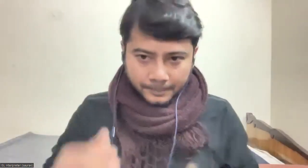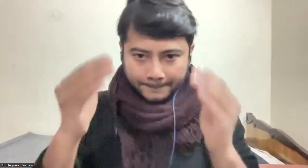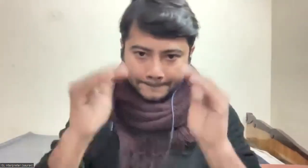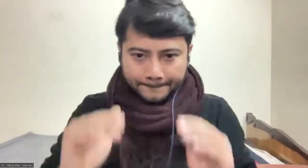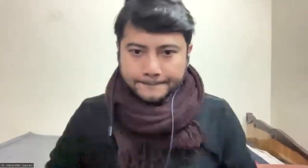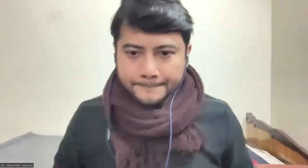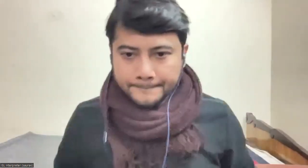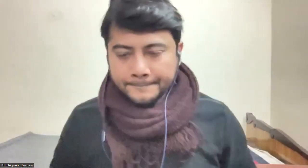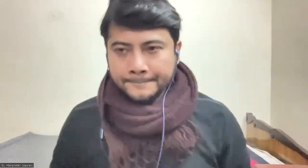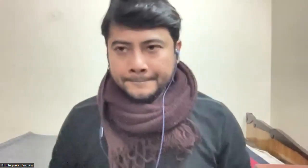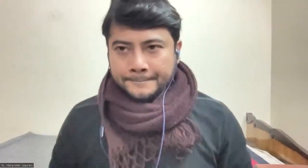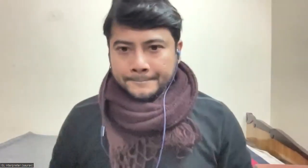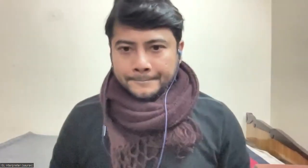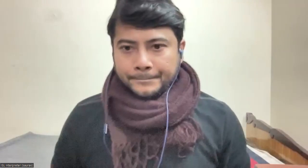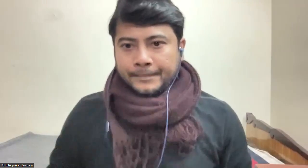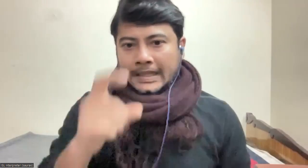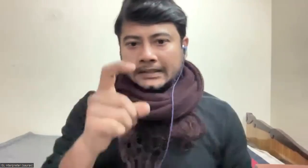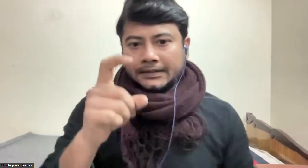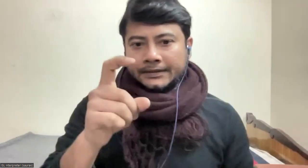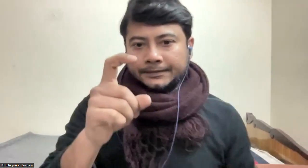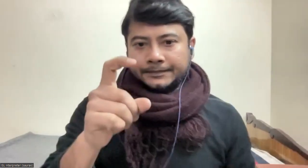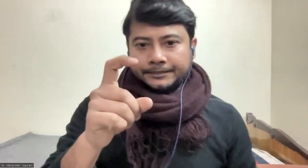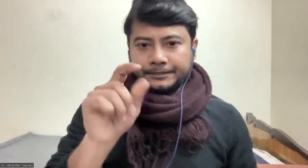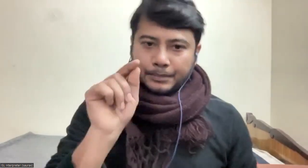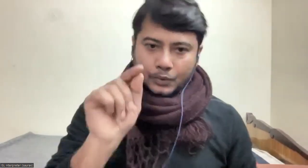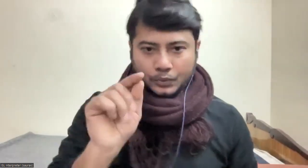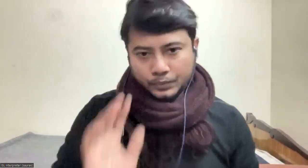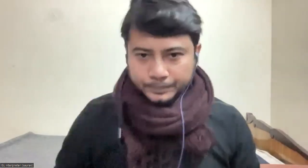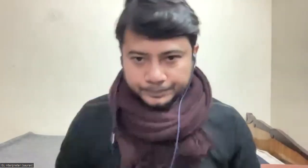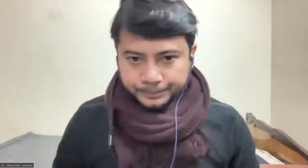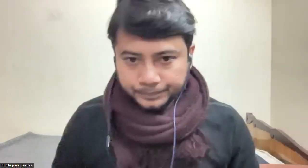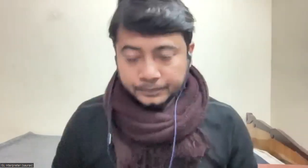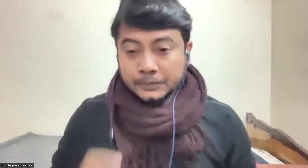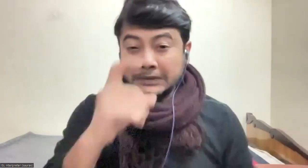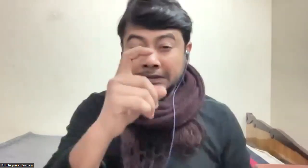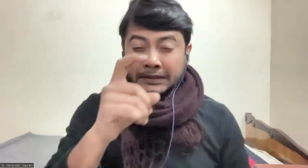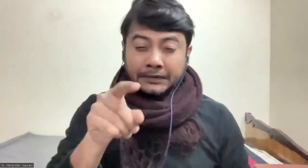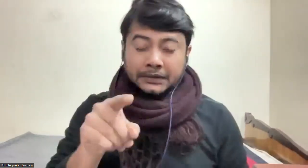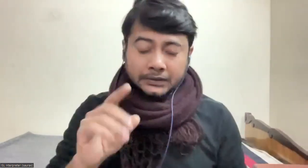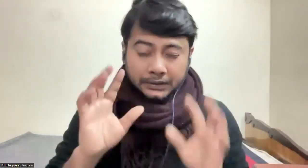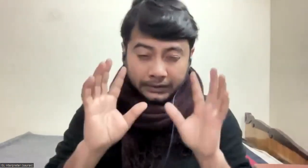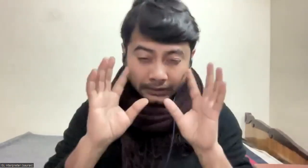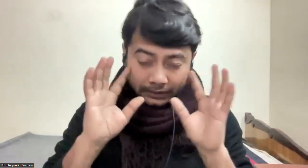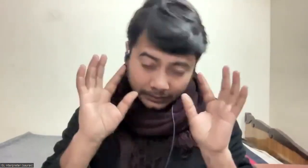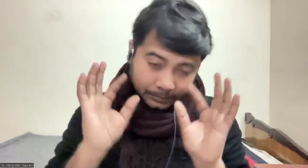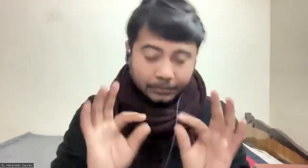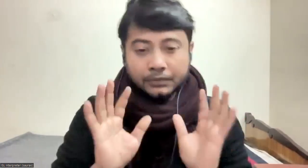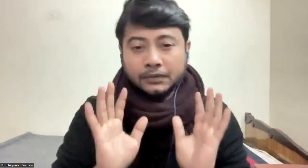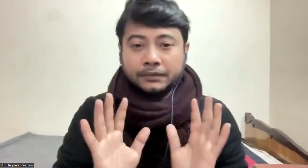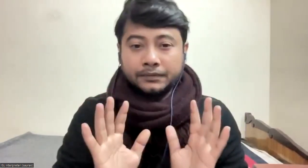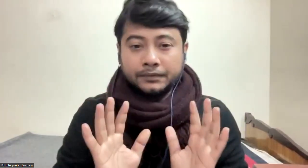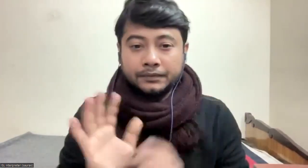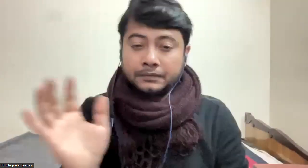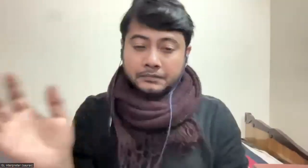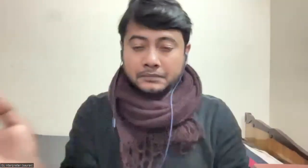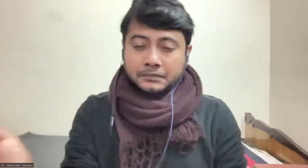Okay. Point number 7. Now, it is a very, very critical point. Listen, pay a lot